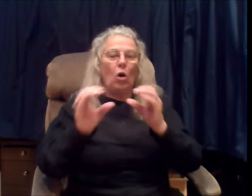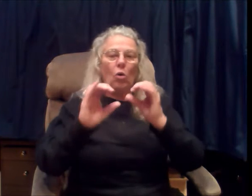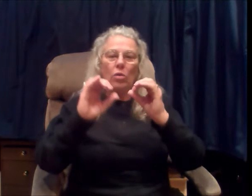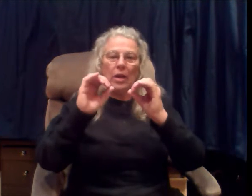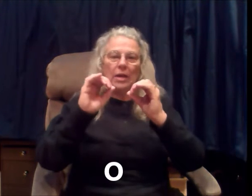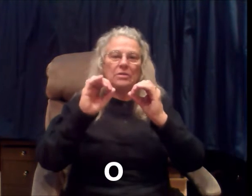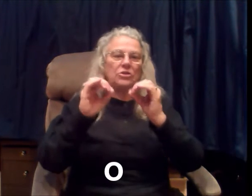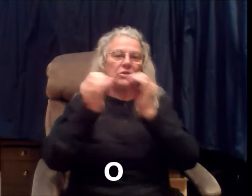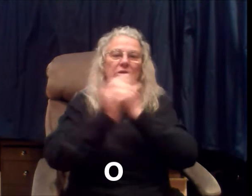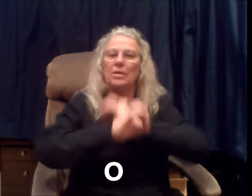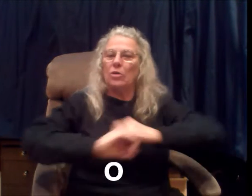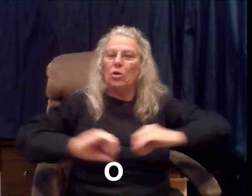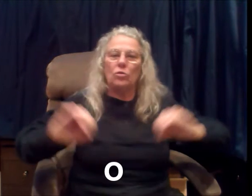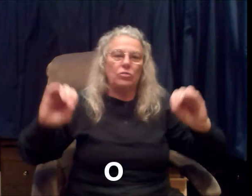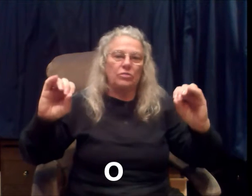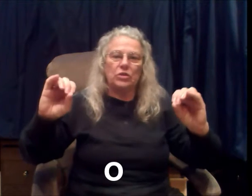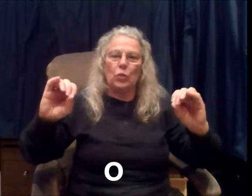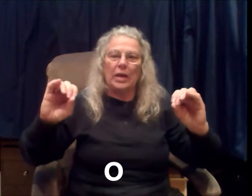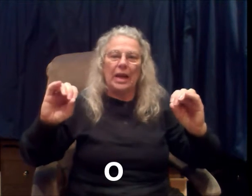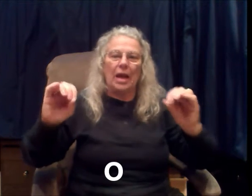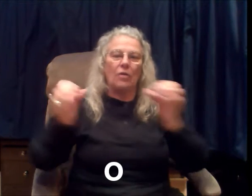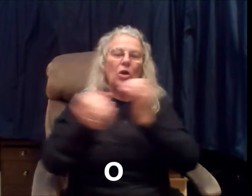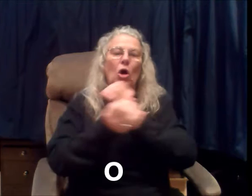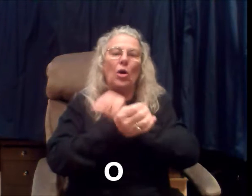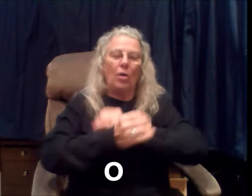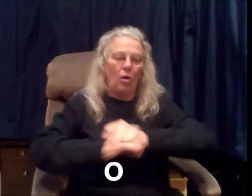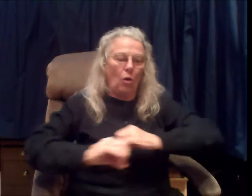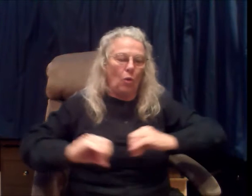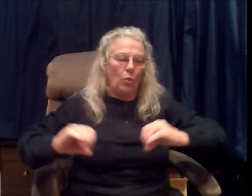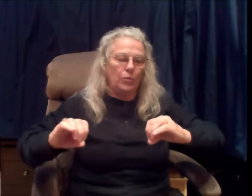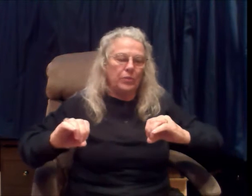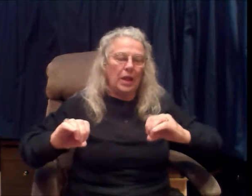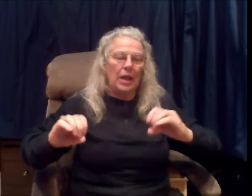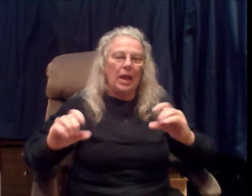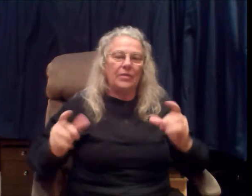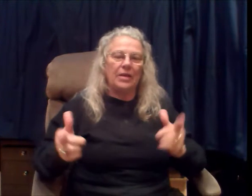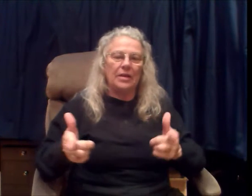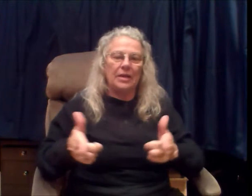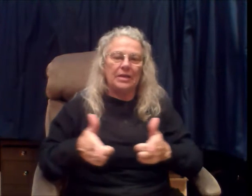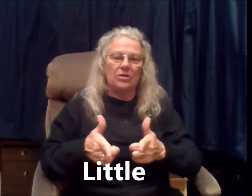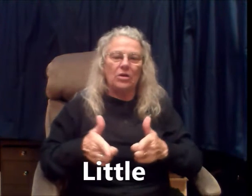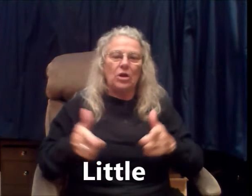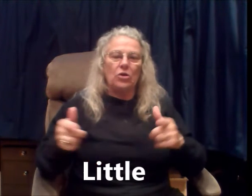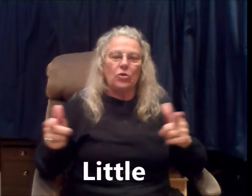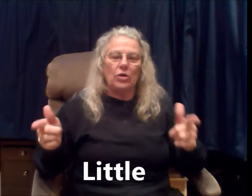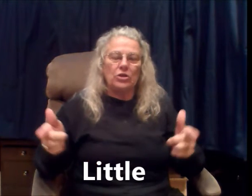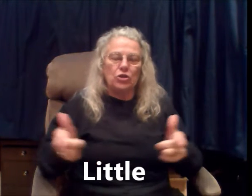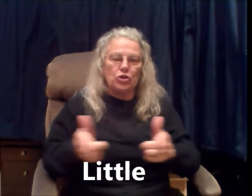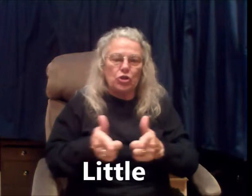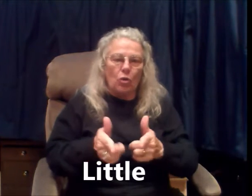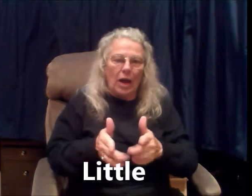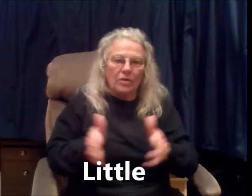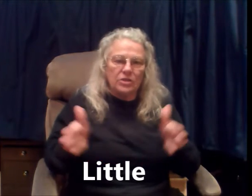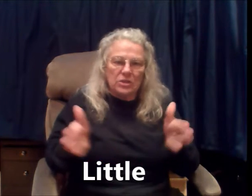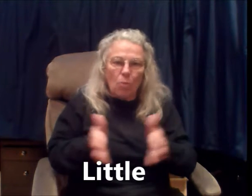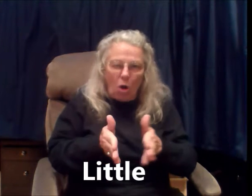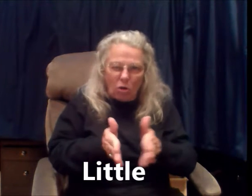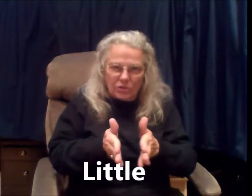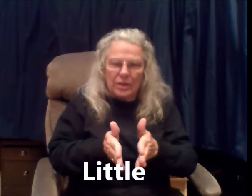O, and it's just a double O. Swing it out. O. And then little. You're going to just show how small